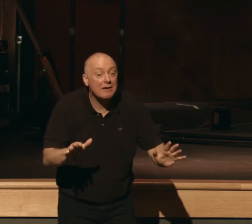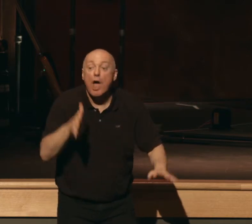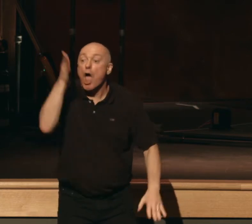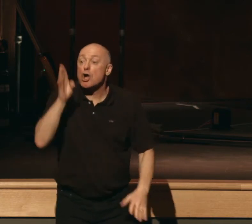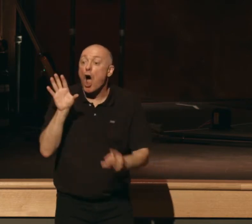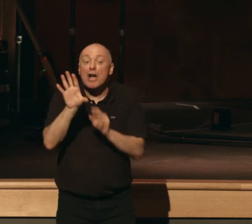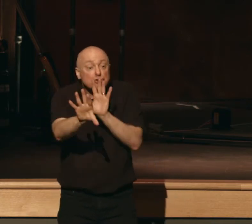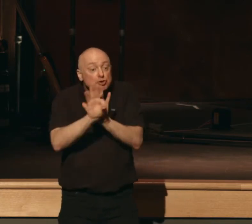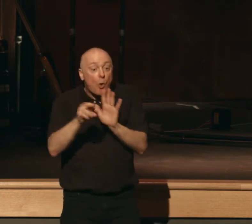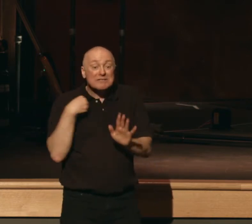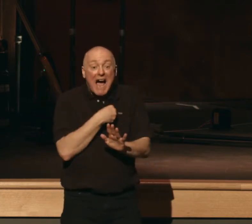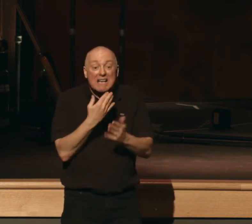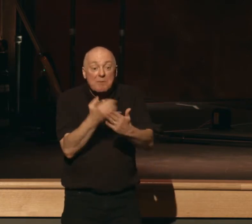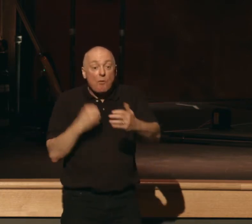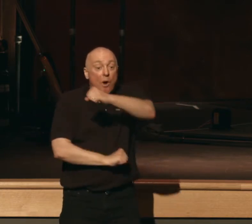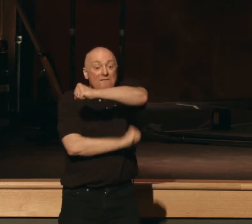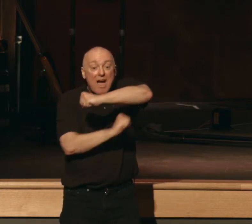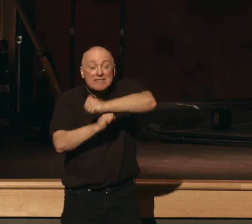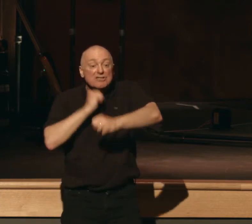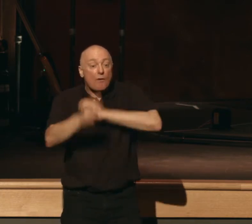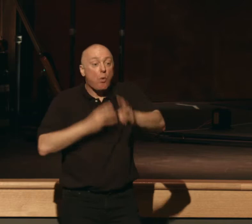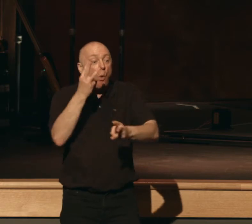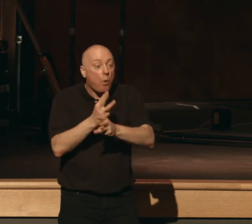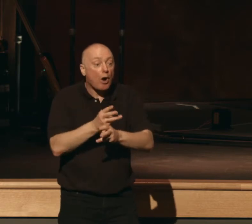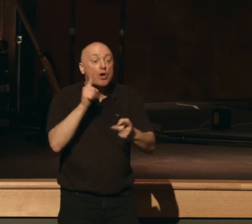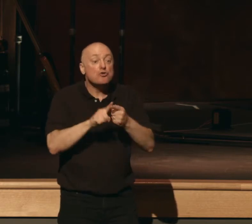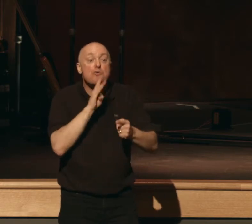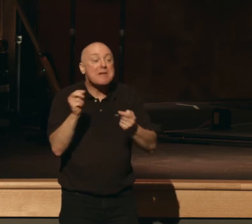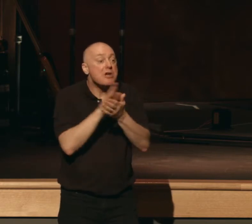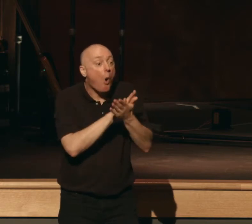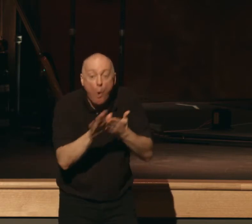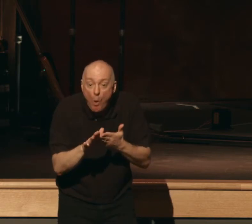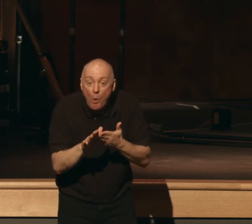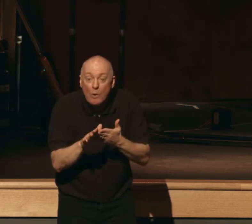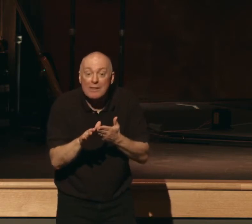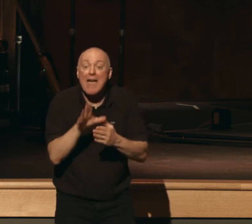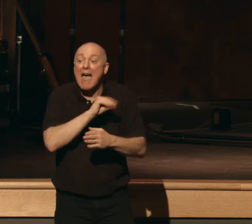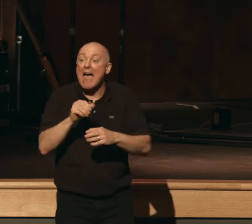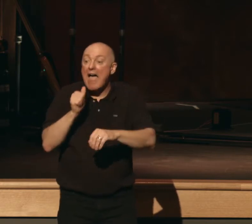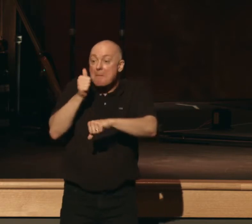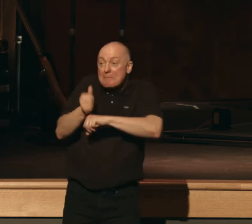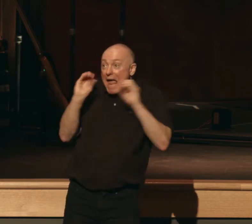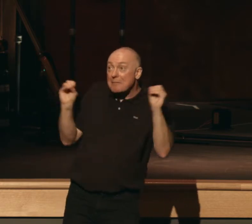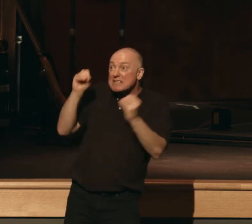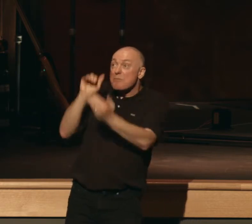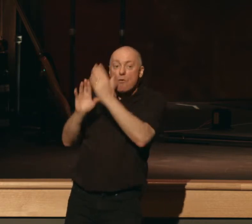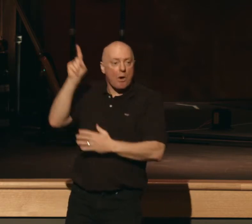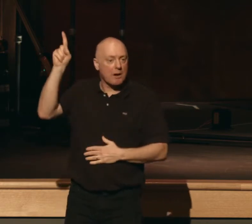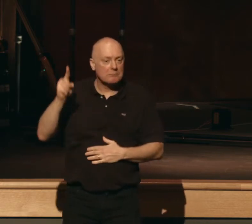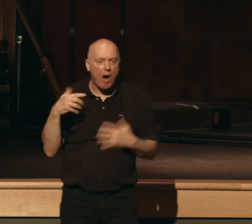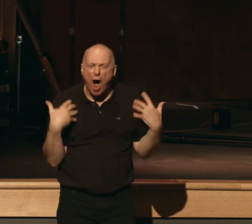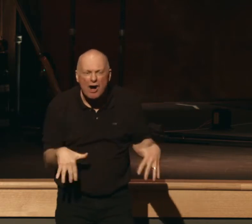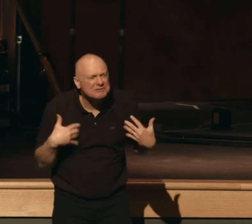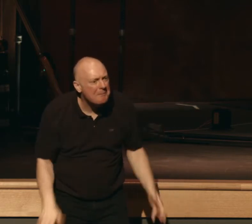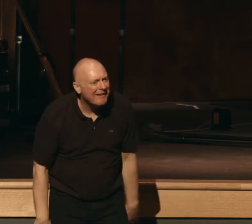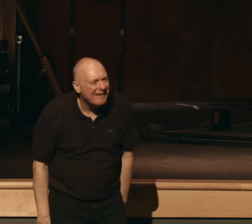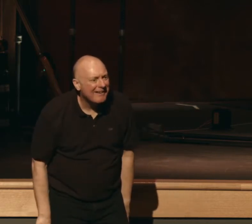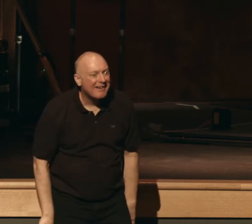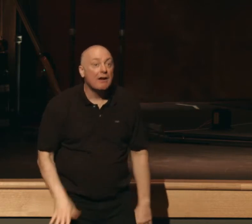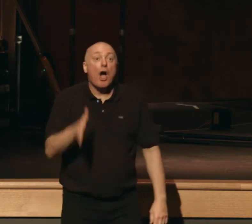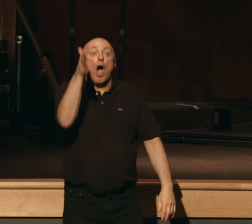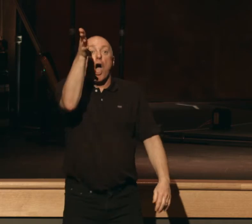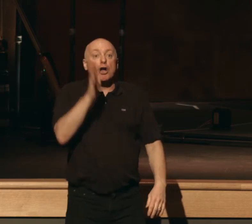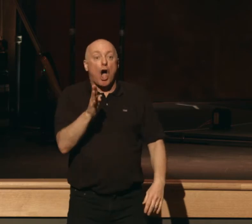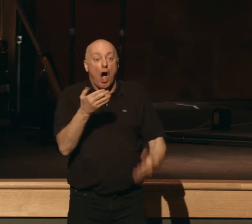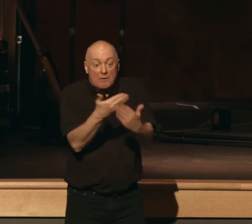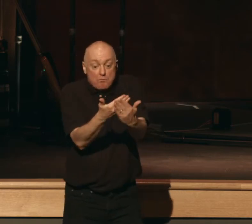God chose us before the foundation of the world to be holy and blameless before him. Awesome.